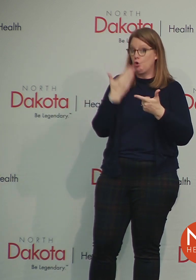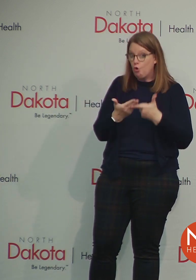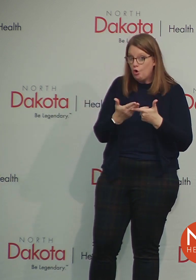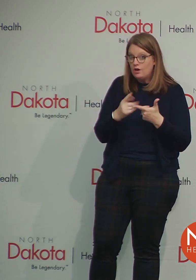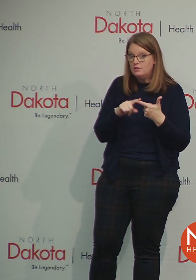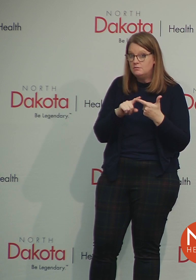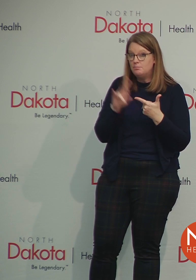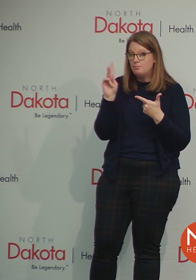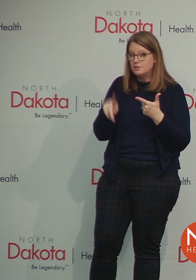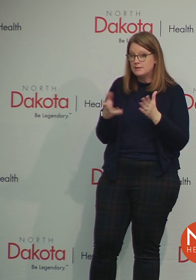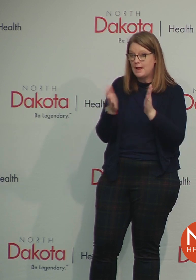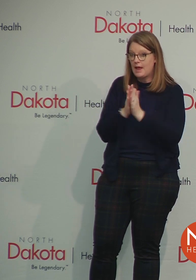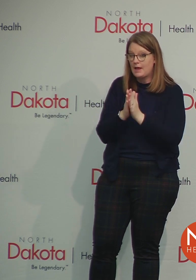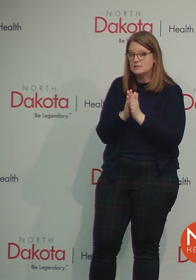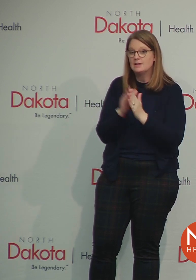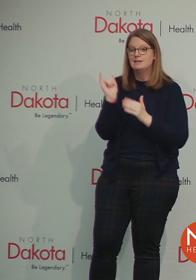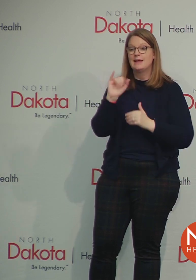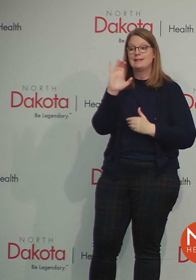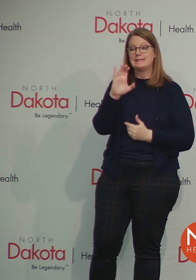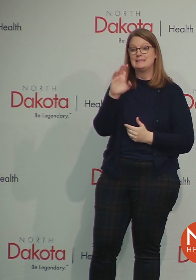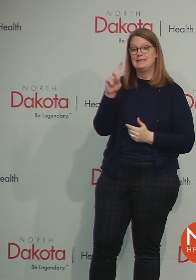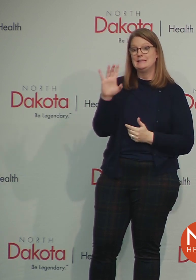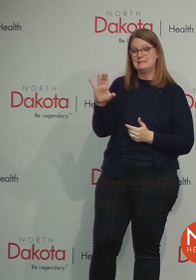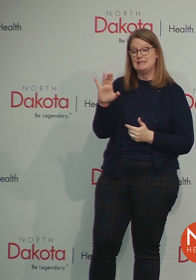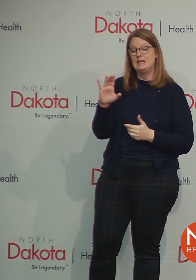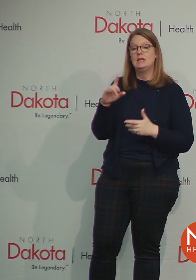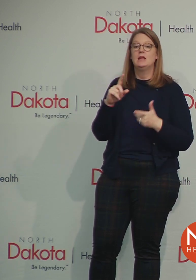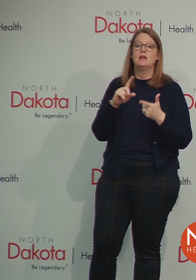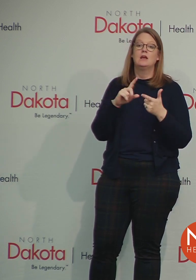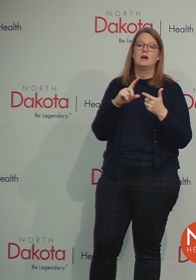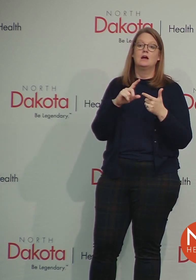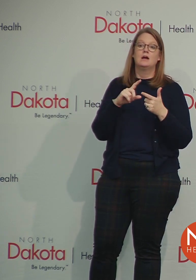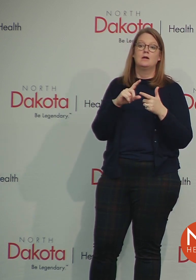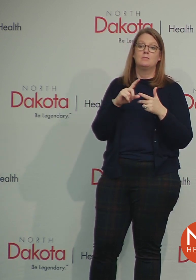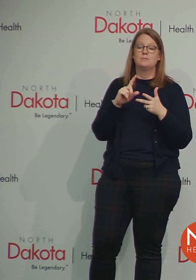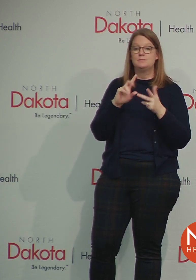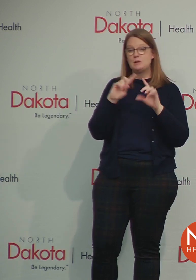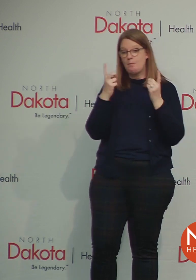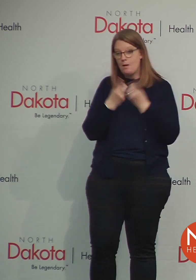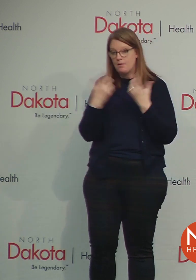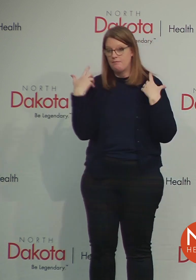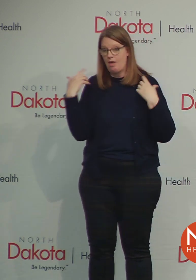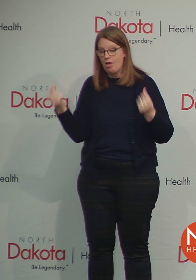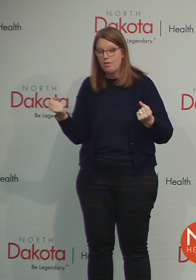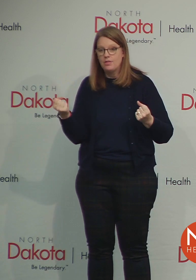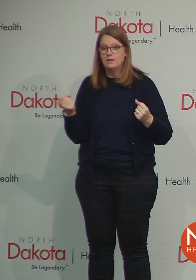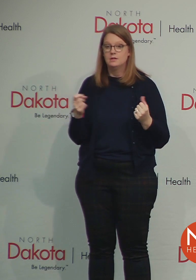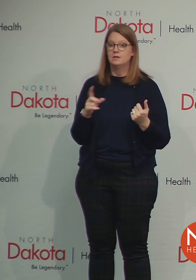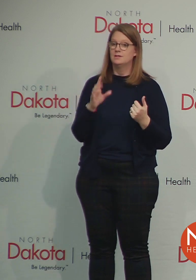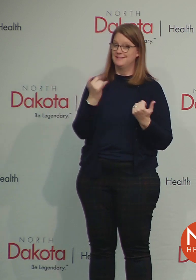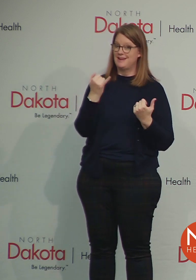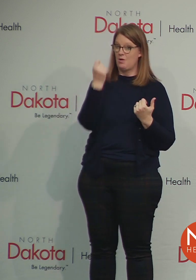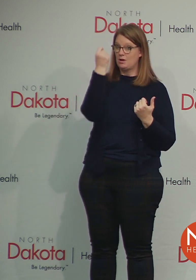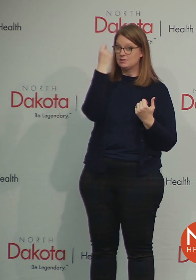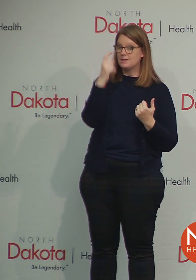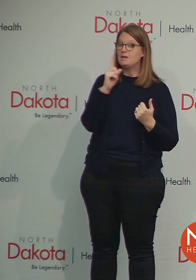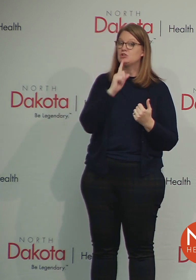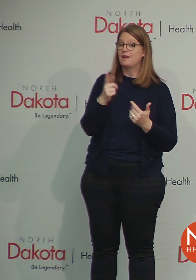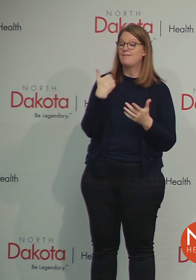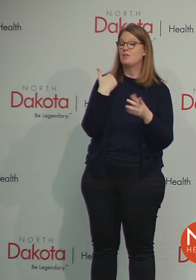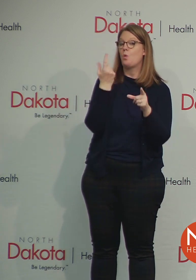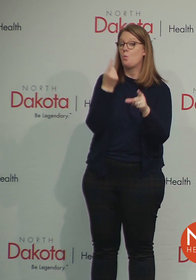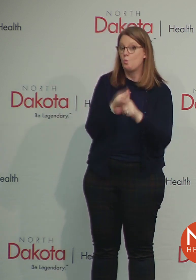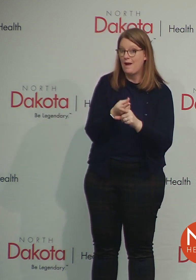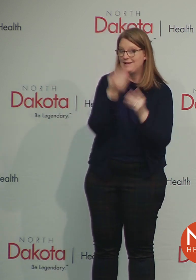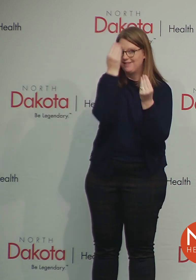on vaccines, including the Centers for Disease Control and Prevention, the Department of Health, to make sure you're getting correct information